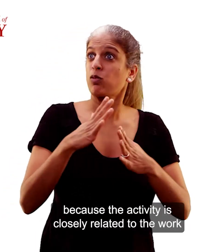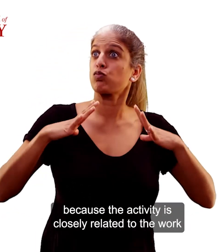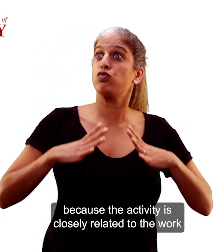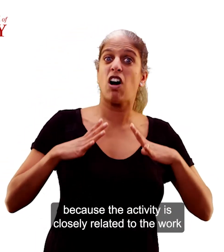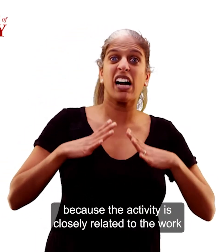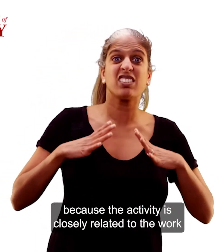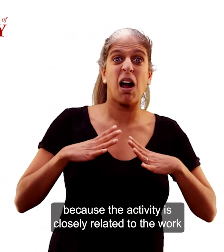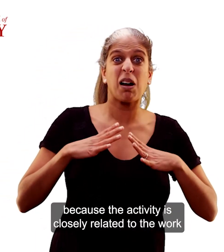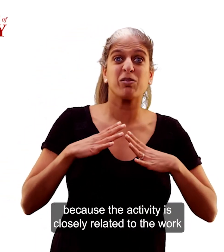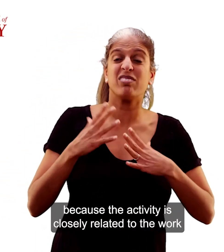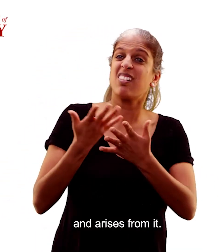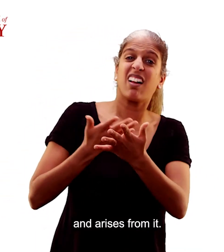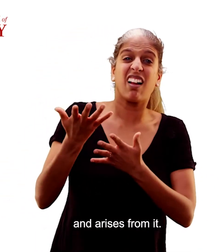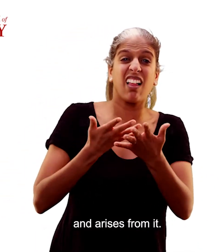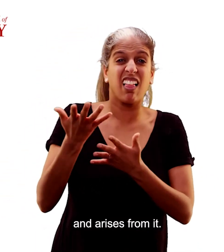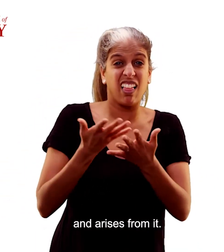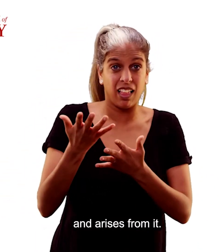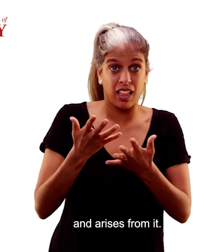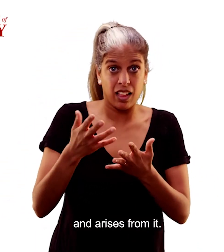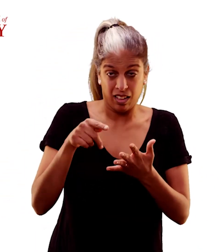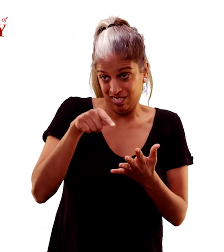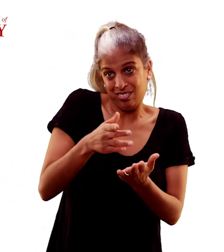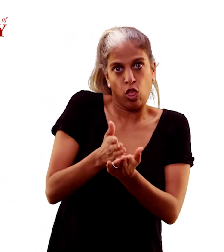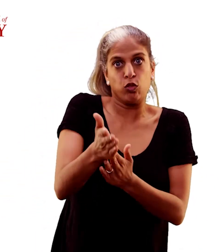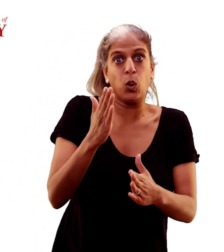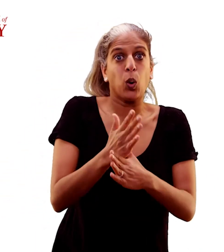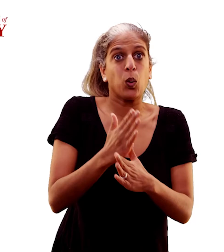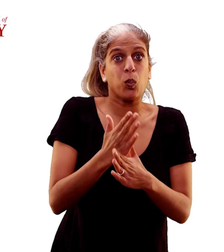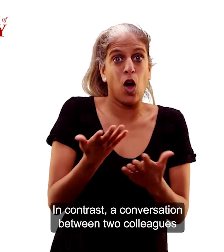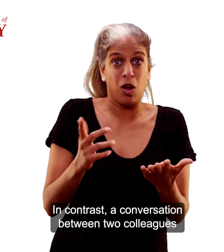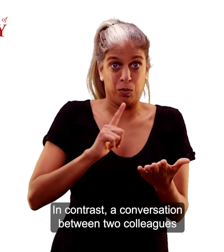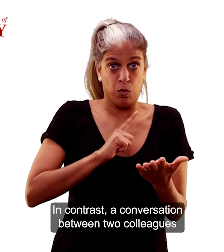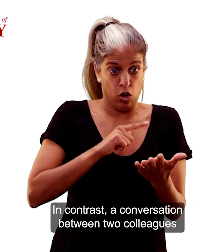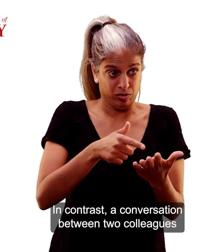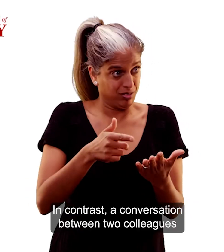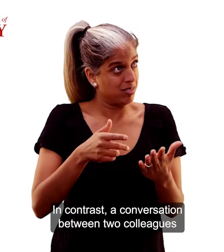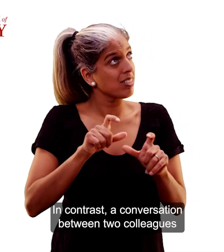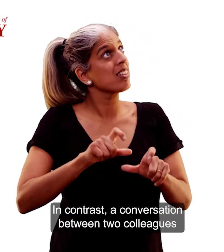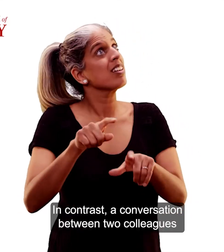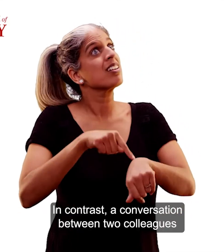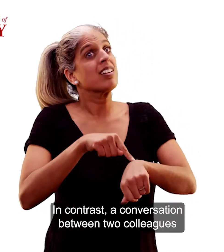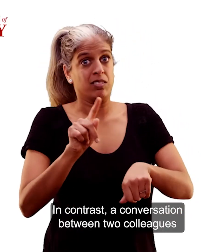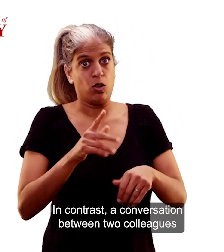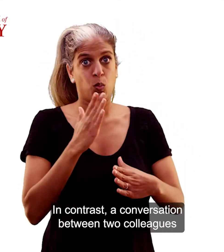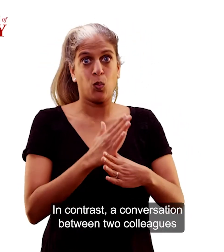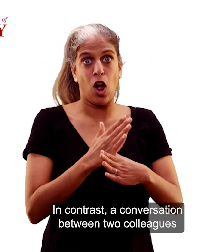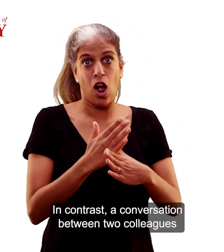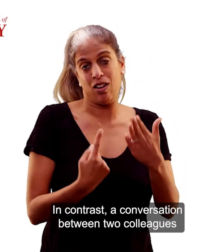related to the work and arises from it. In contrast, a conversation between 2